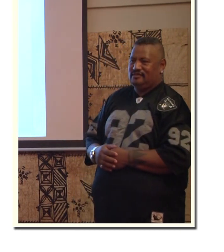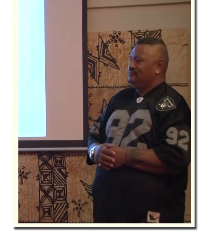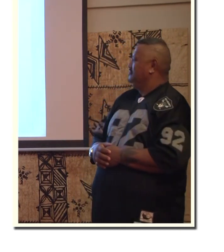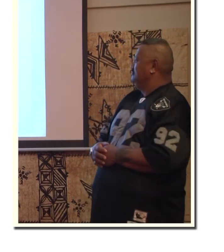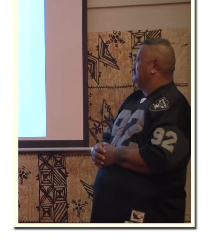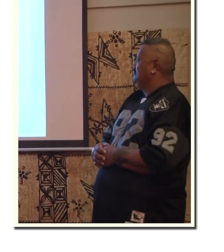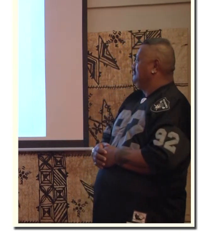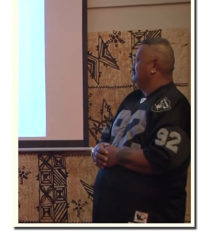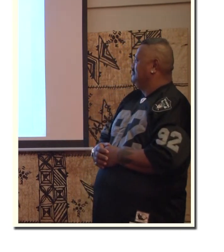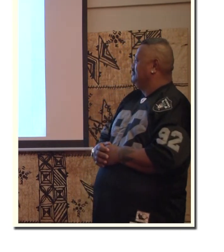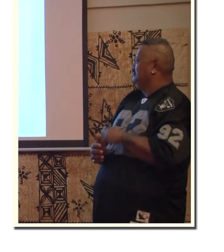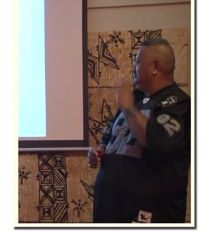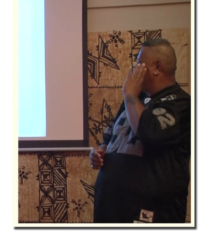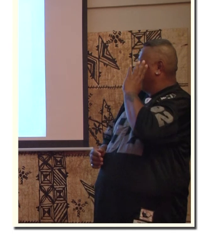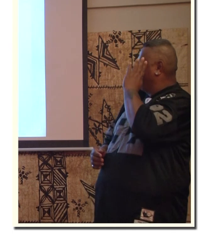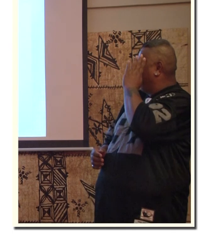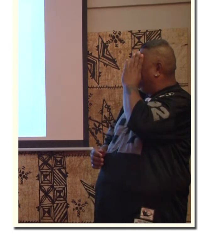too.